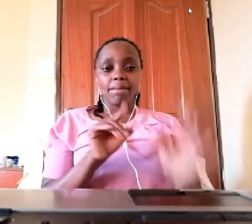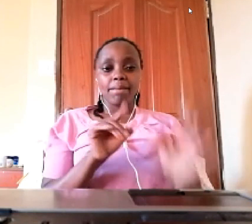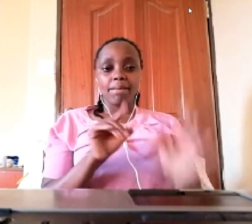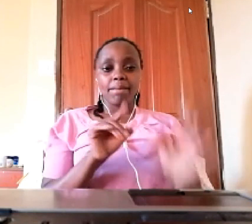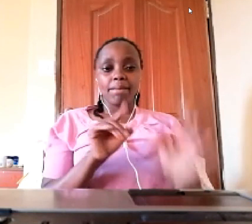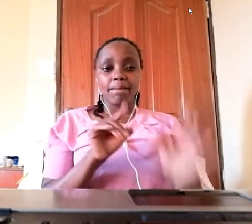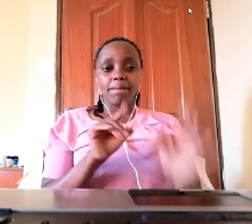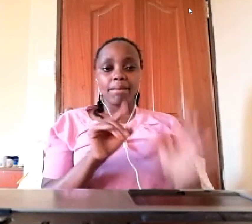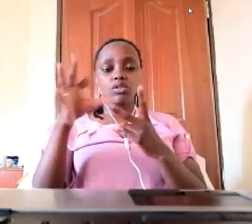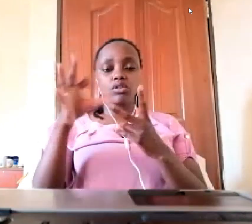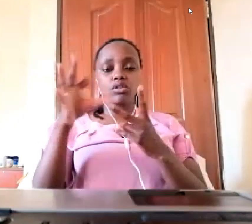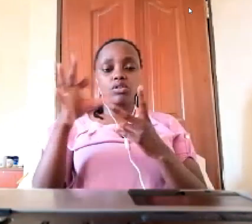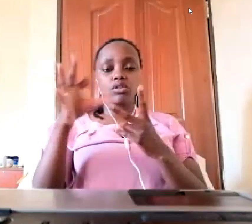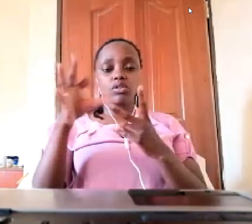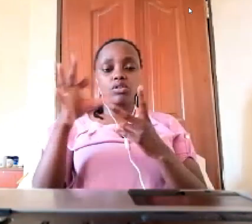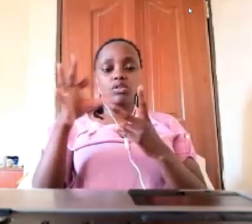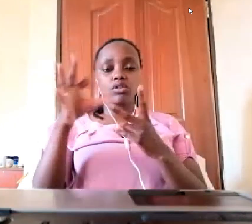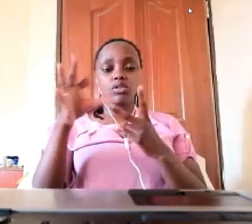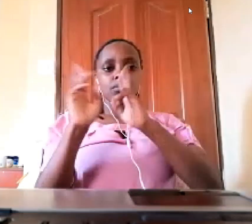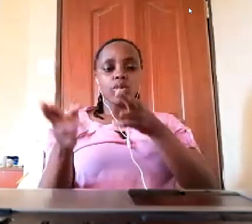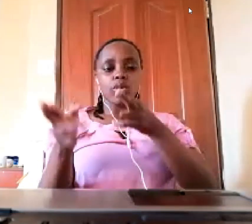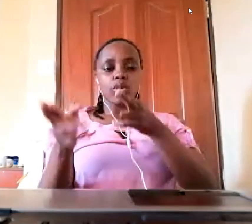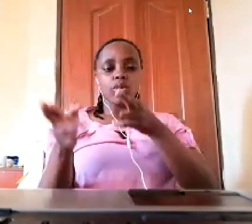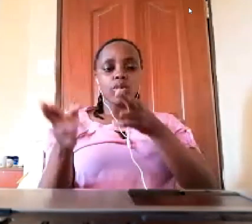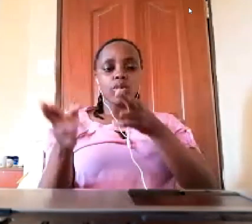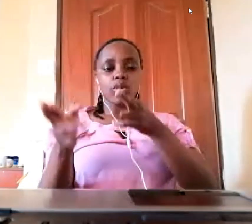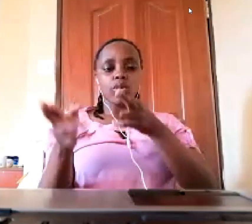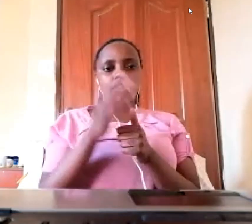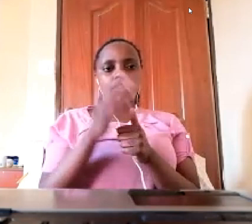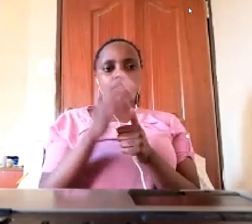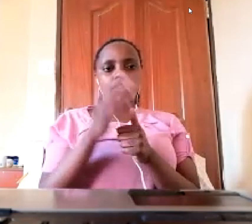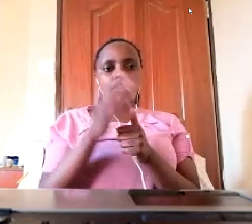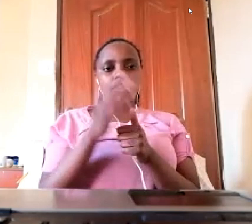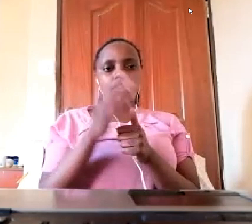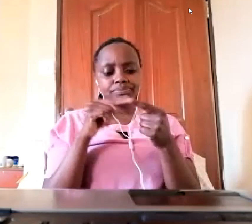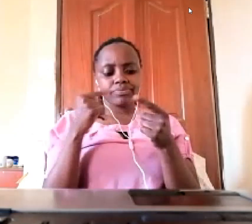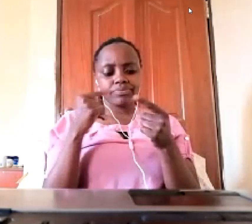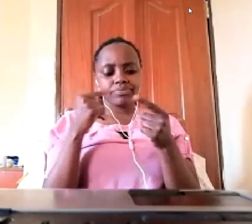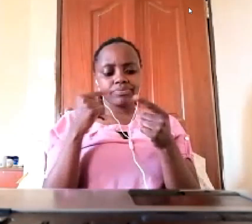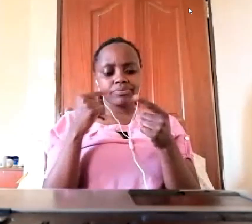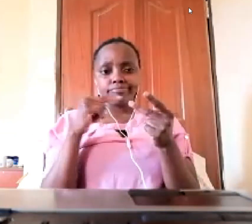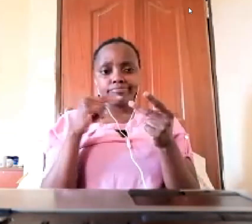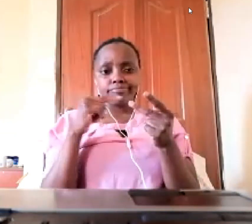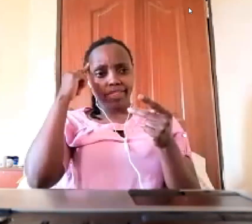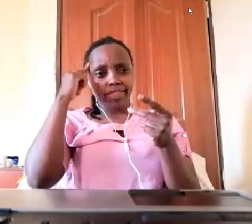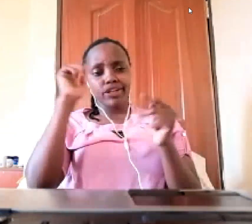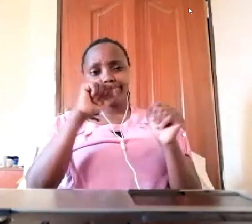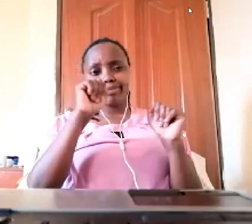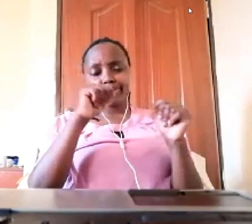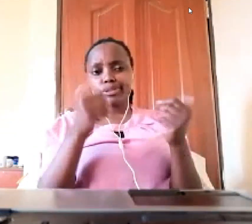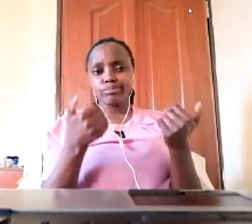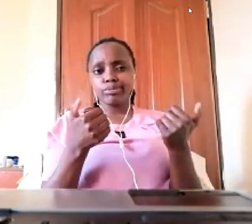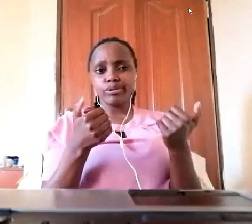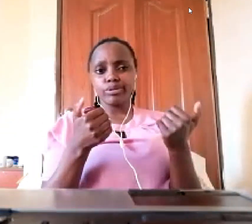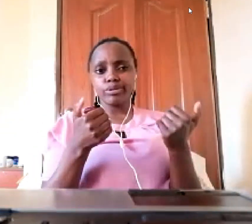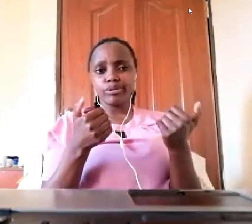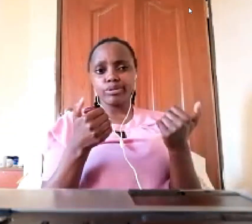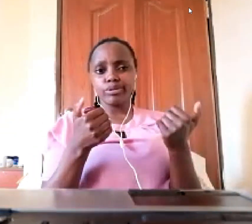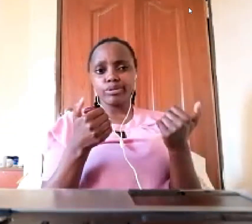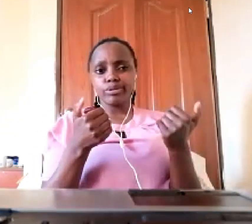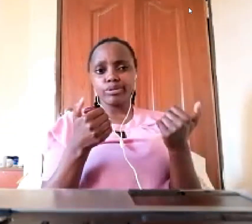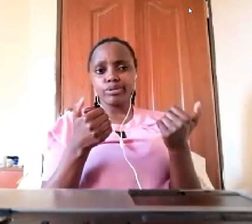alternative or complementary report. So that's one. And I think we can really pool